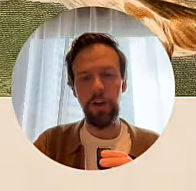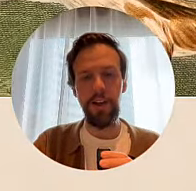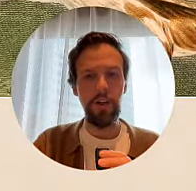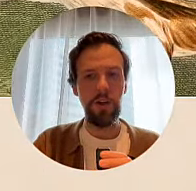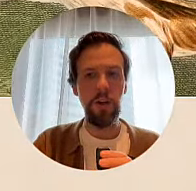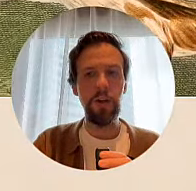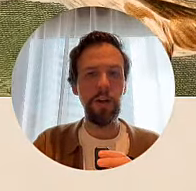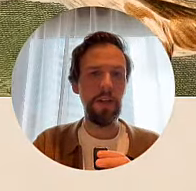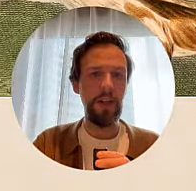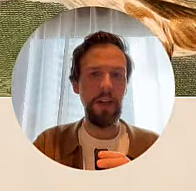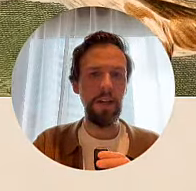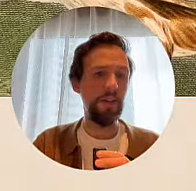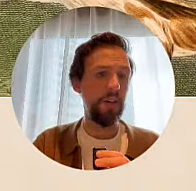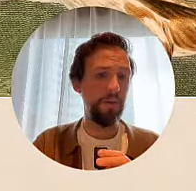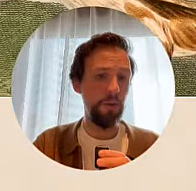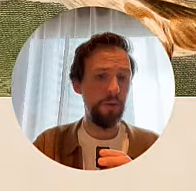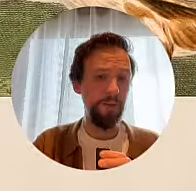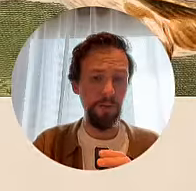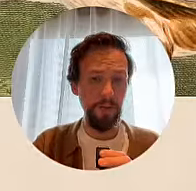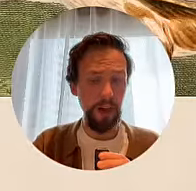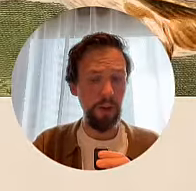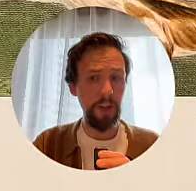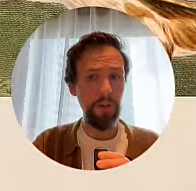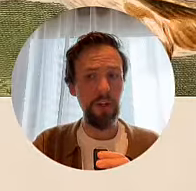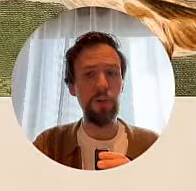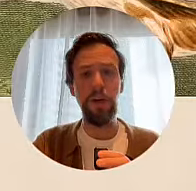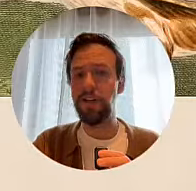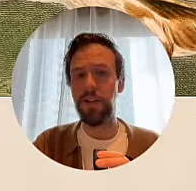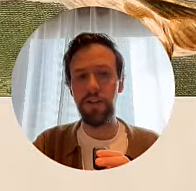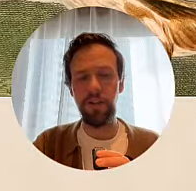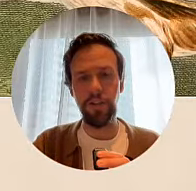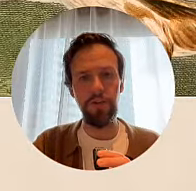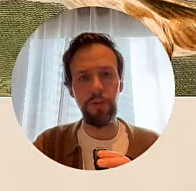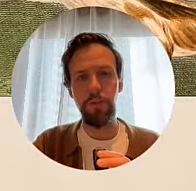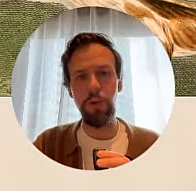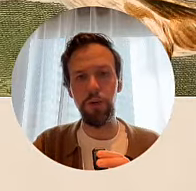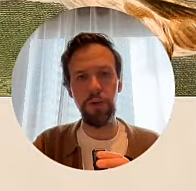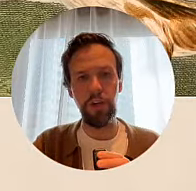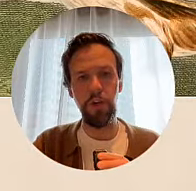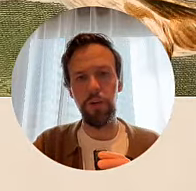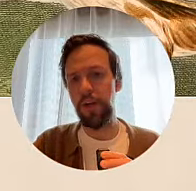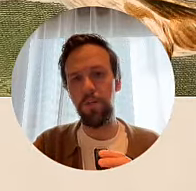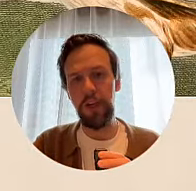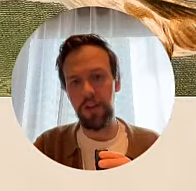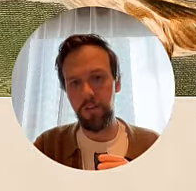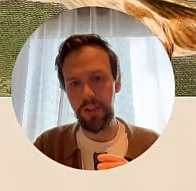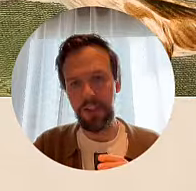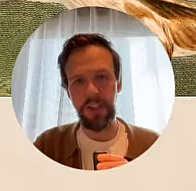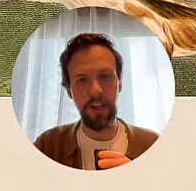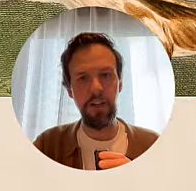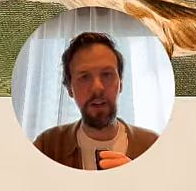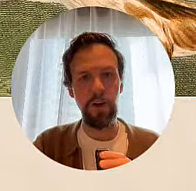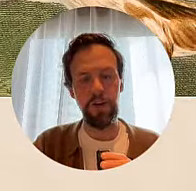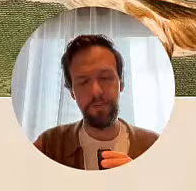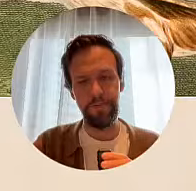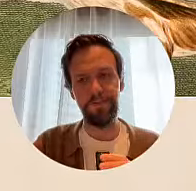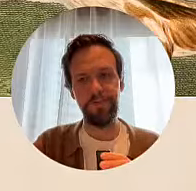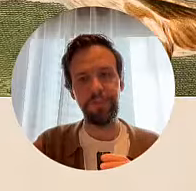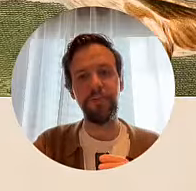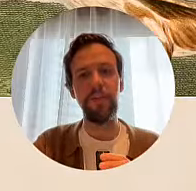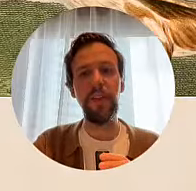bit harder later on, and if you're very deeply into puzzle, there's even a mode where you can make them insanely